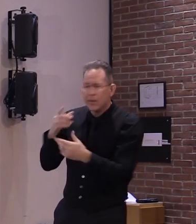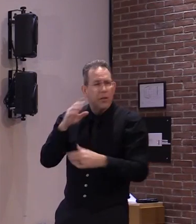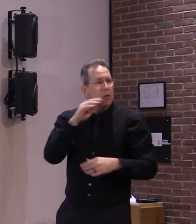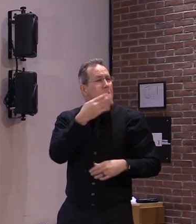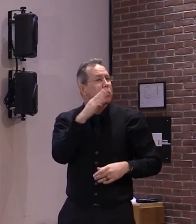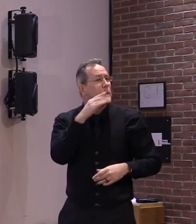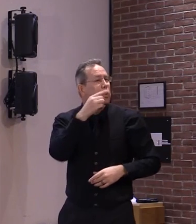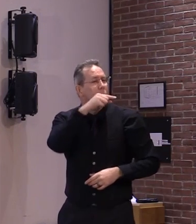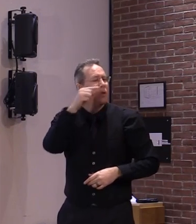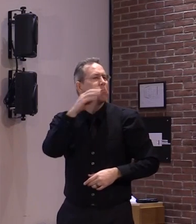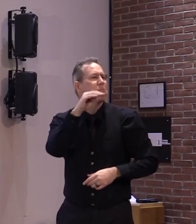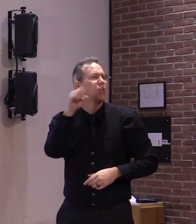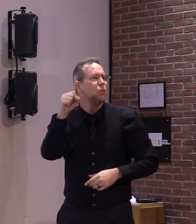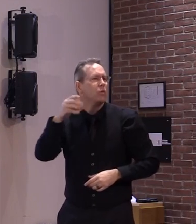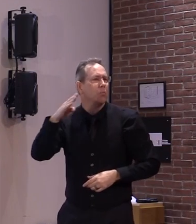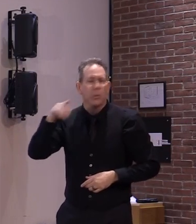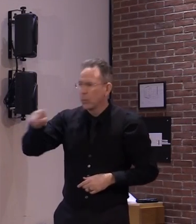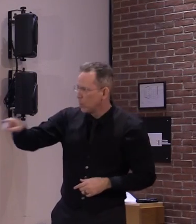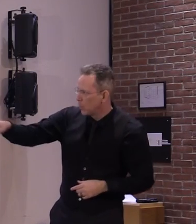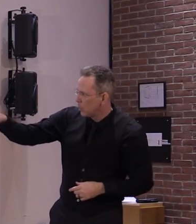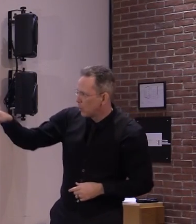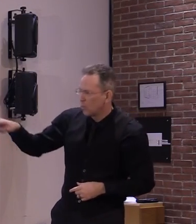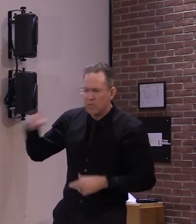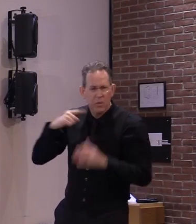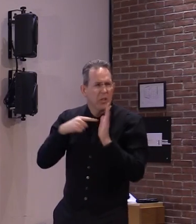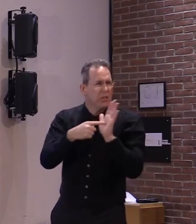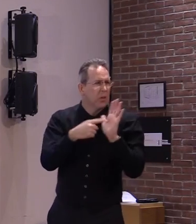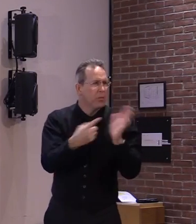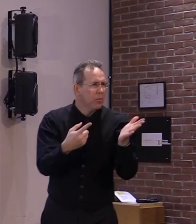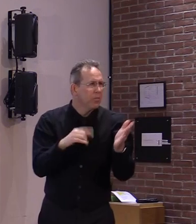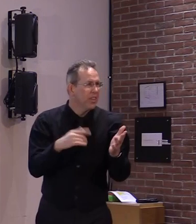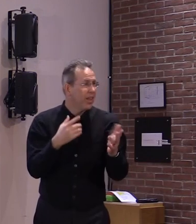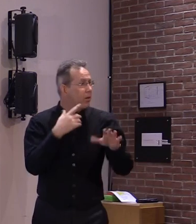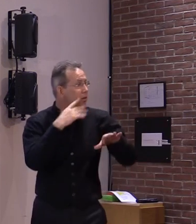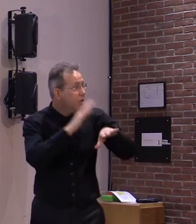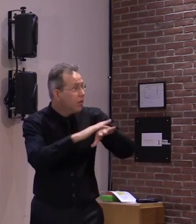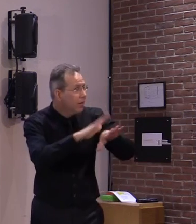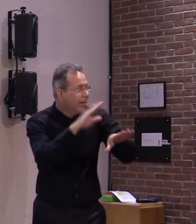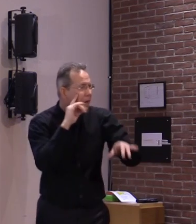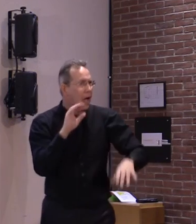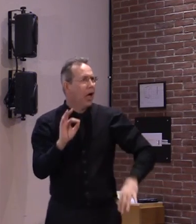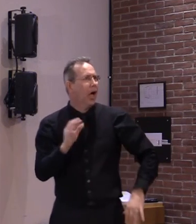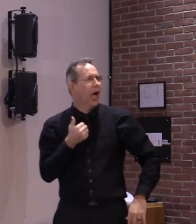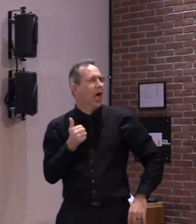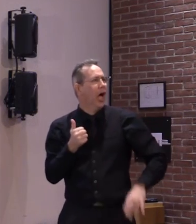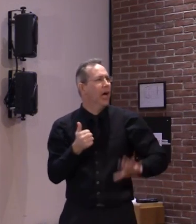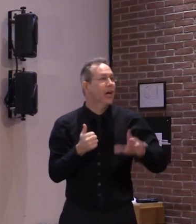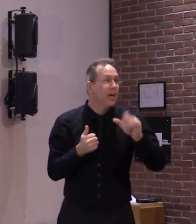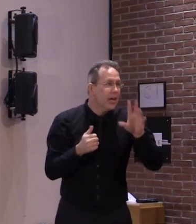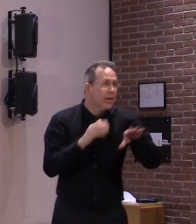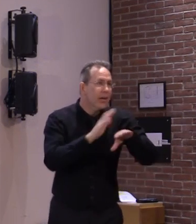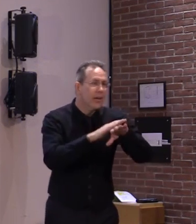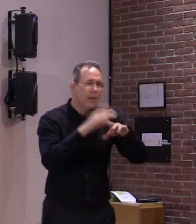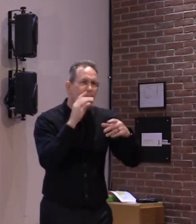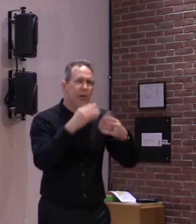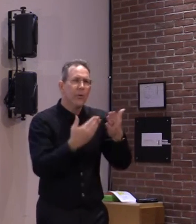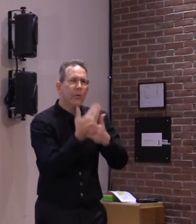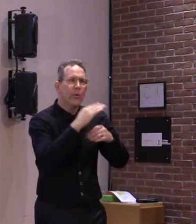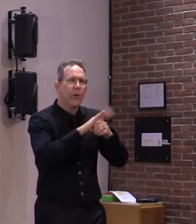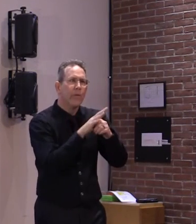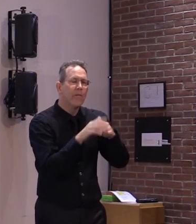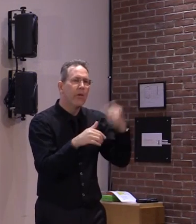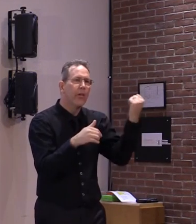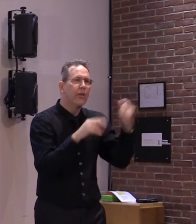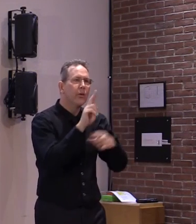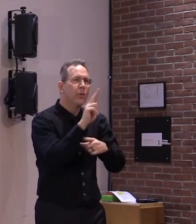not know how significant of a role the new variants may play over this period. But there is, again, reason for